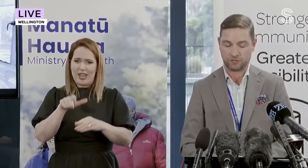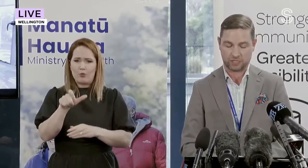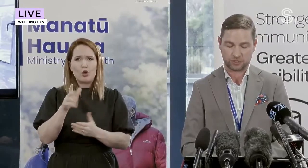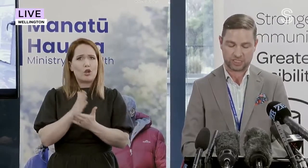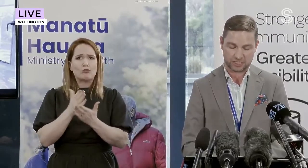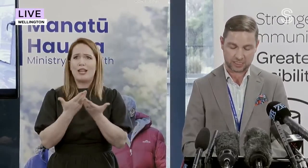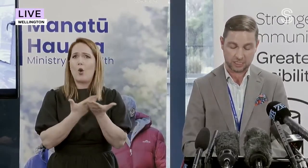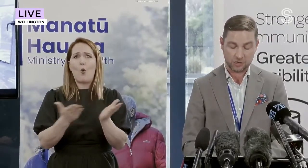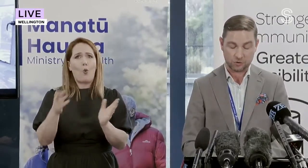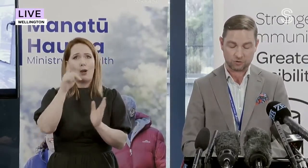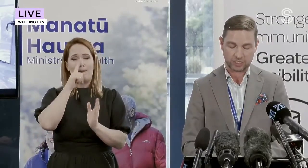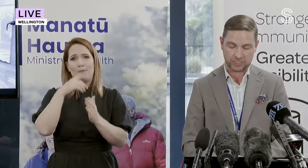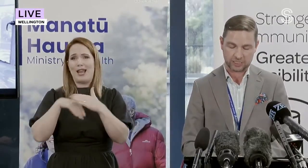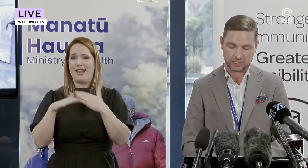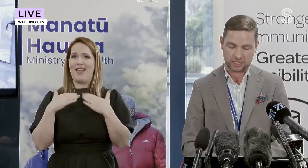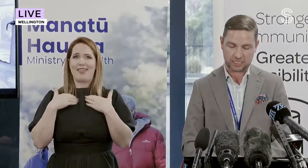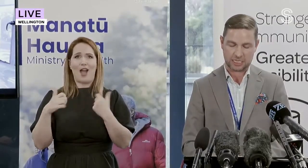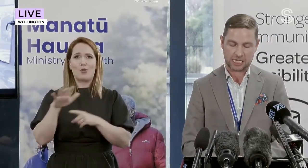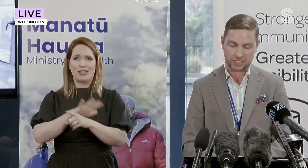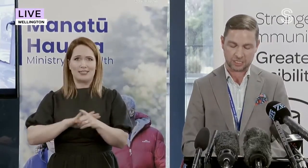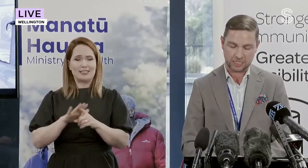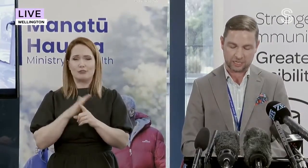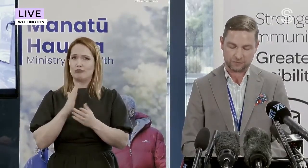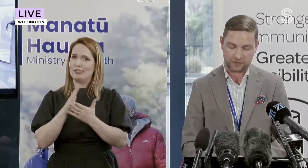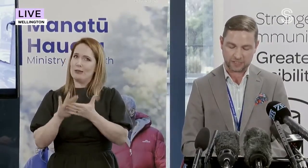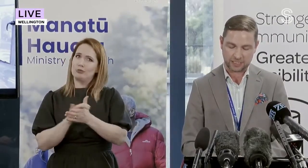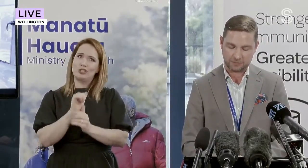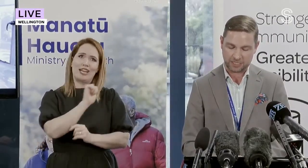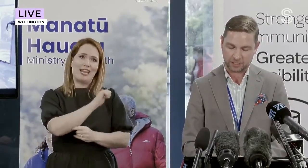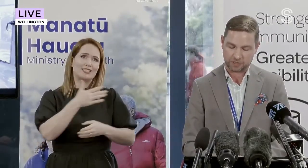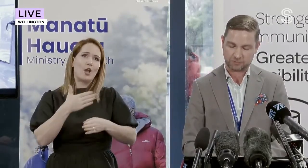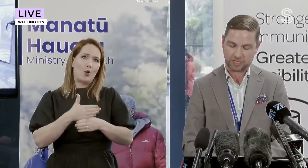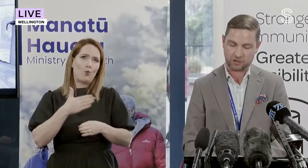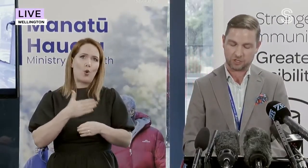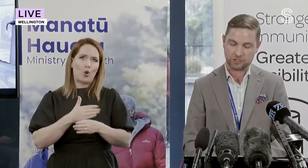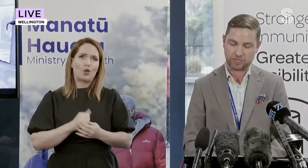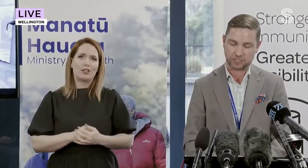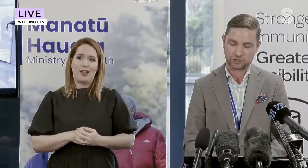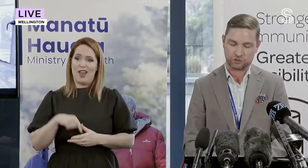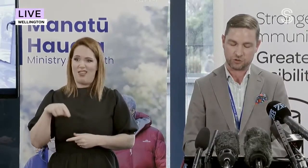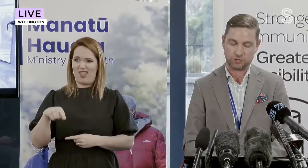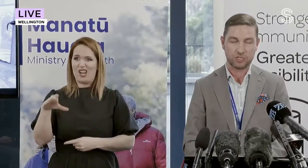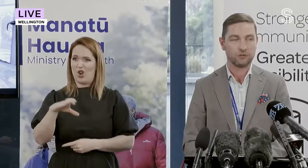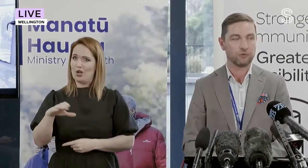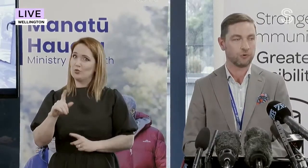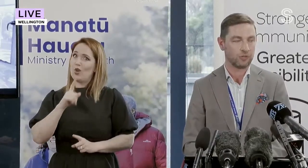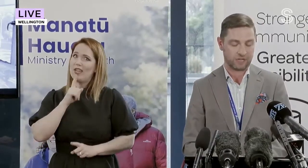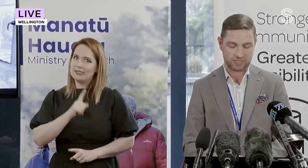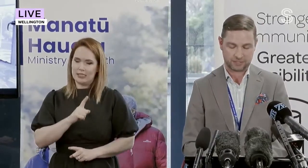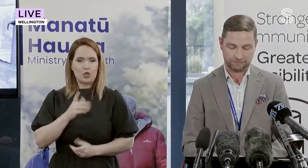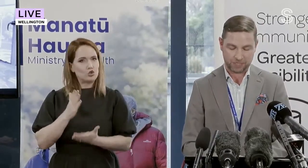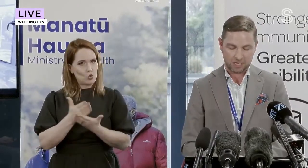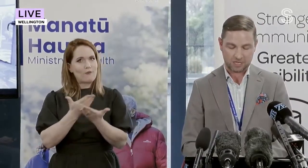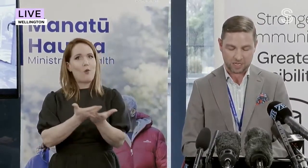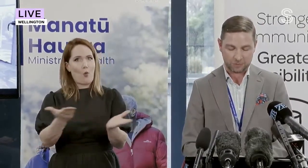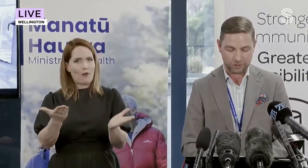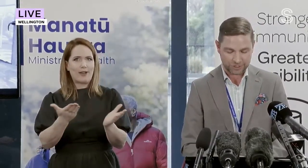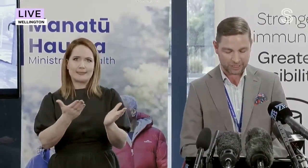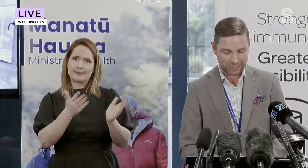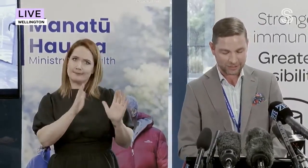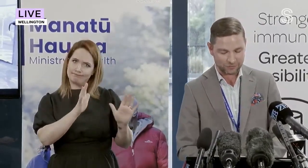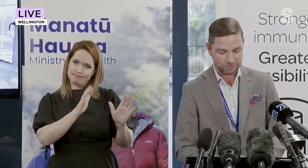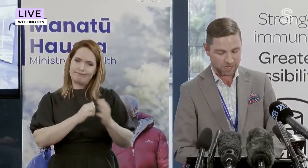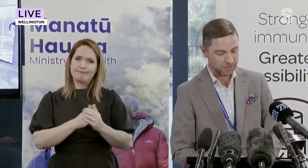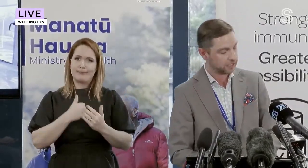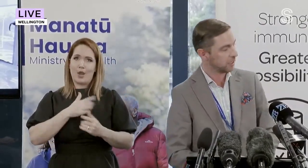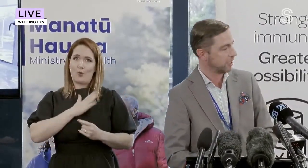section of the health sector, or indeed society at large, and find the sentiment expressed by the college rings true for all of us. I'd personally